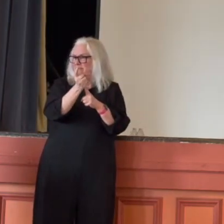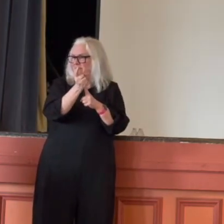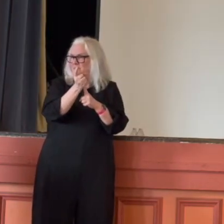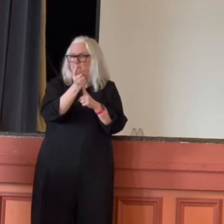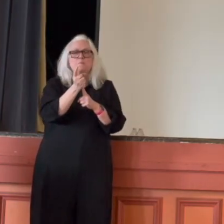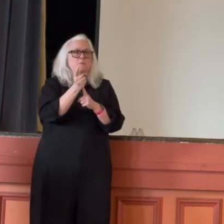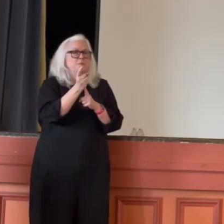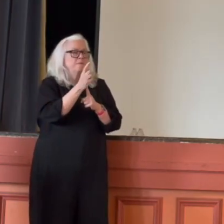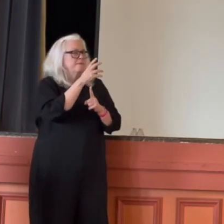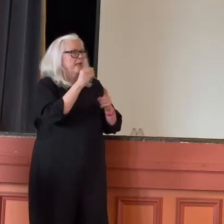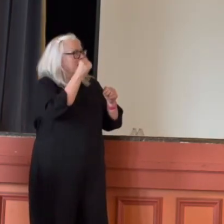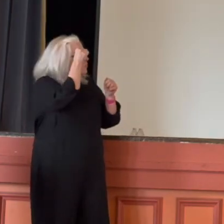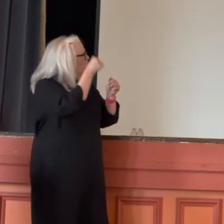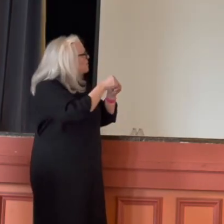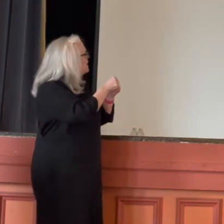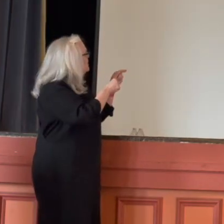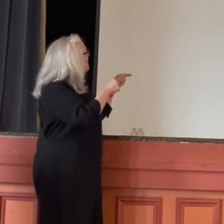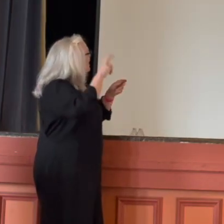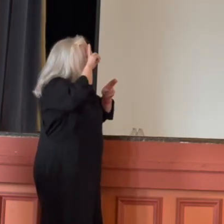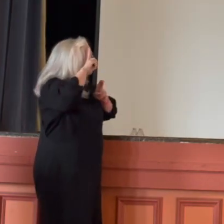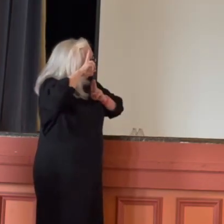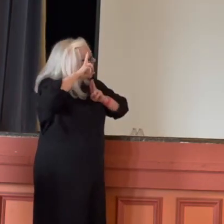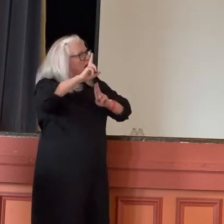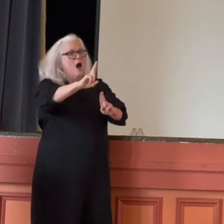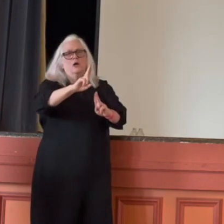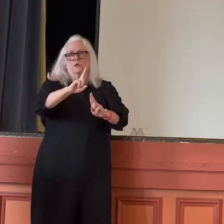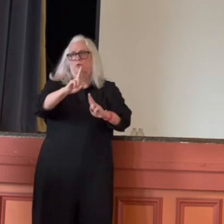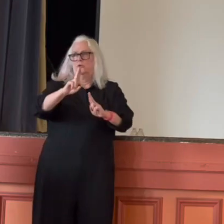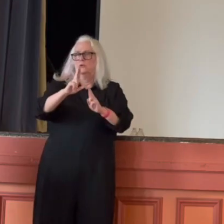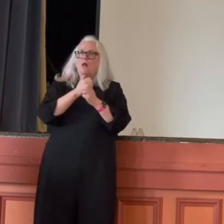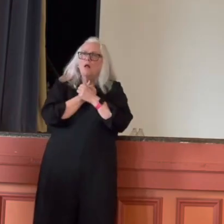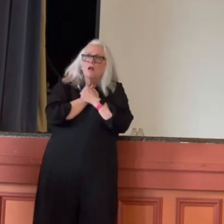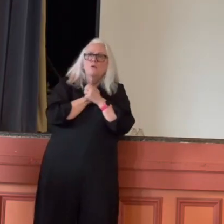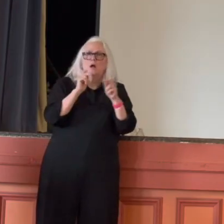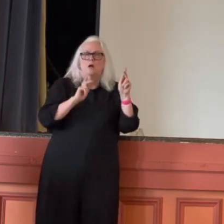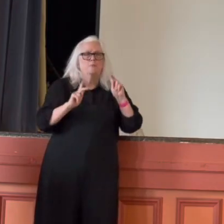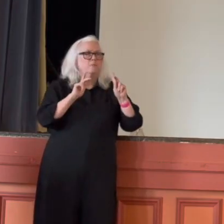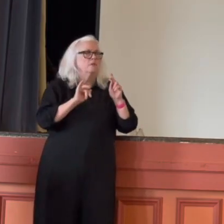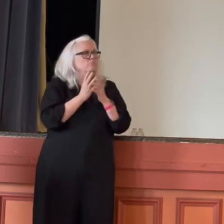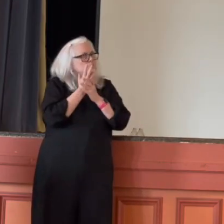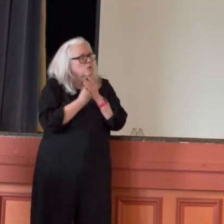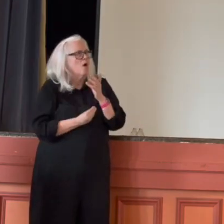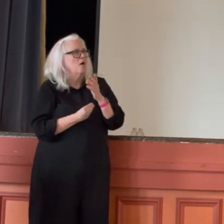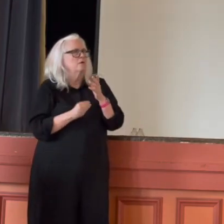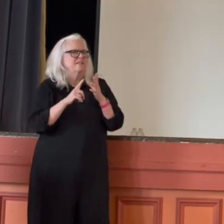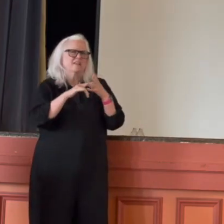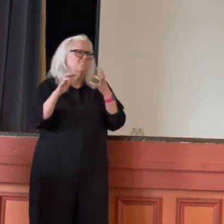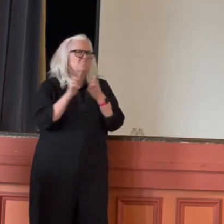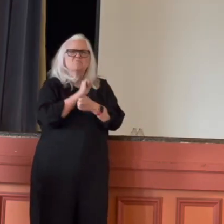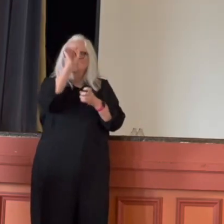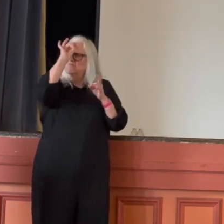to remember and honor the loved ones lost on May 14th, 2022 in the massacre at